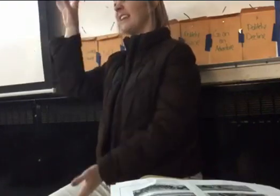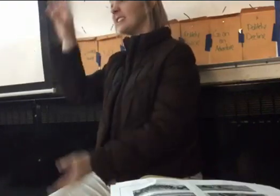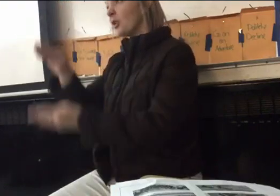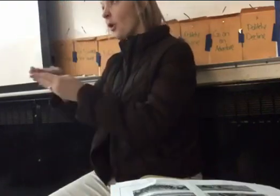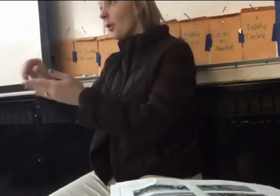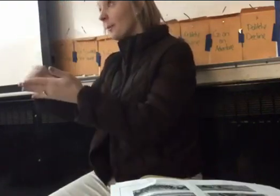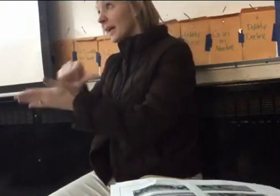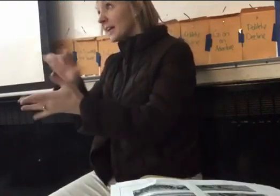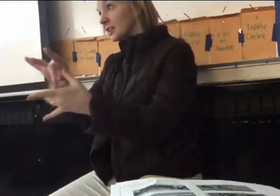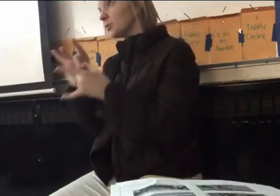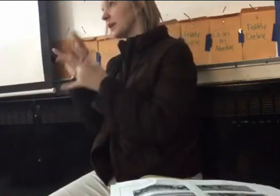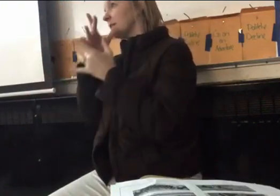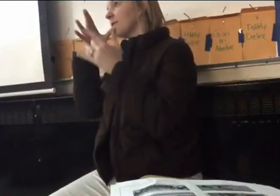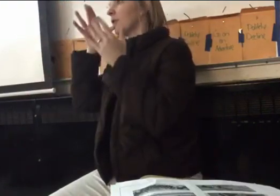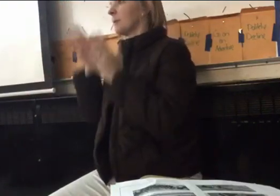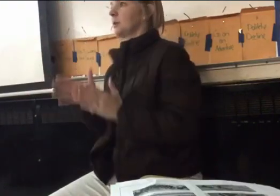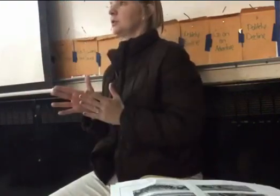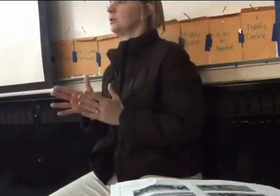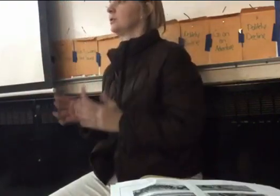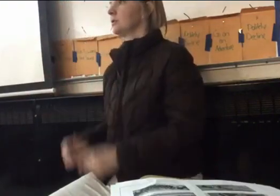with farmers.